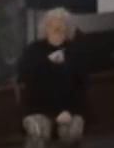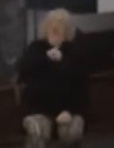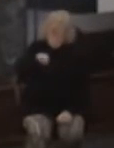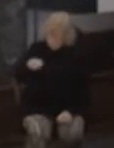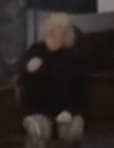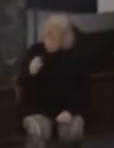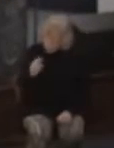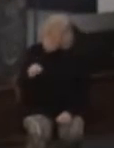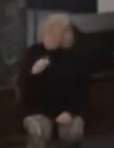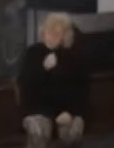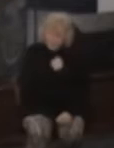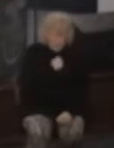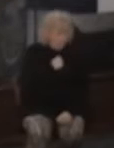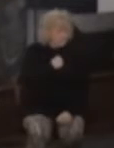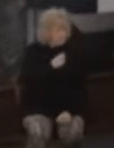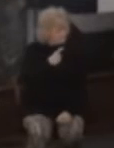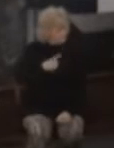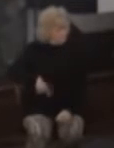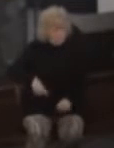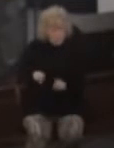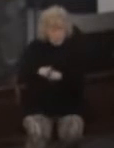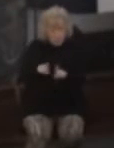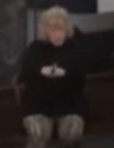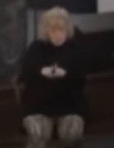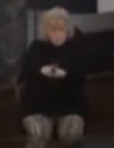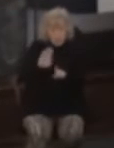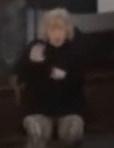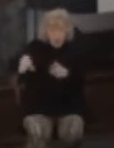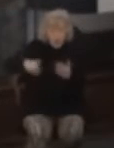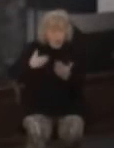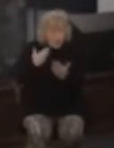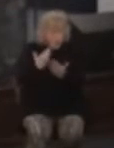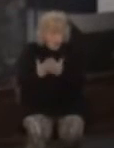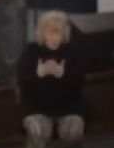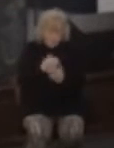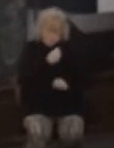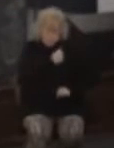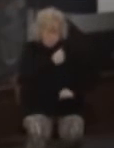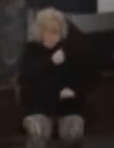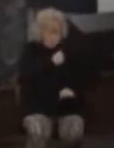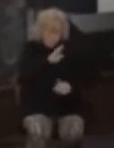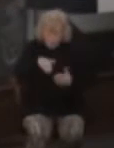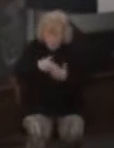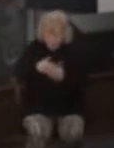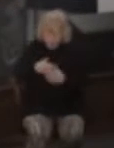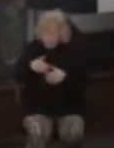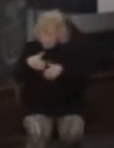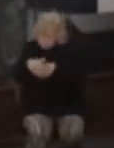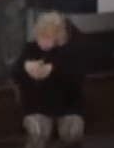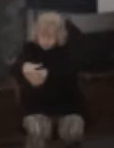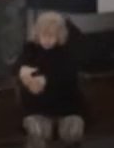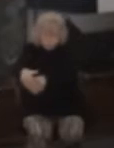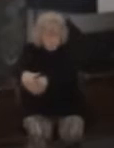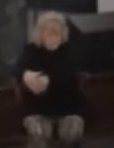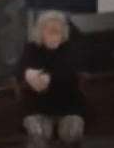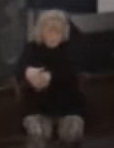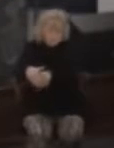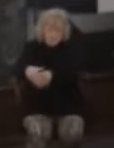because Jonathan loved David as himself, but it also pleased all of the troops, all of the soldiers, all of the army, and Saul's officers as